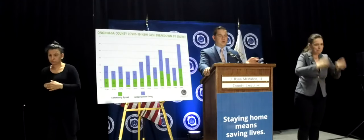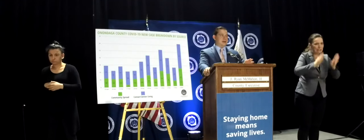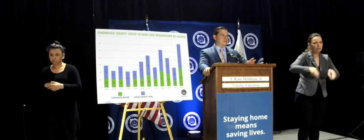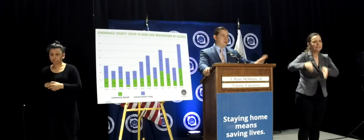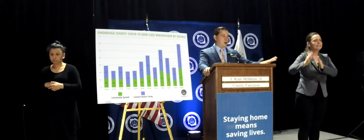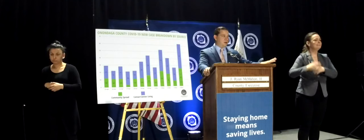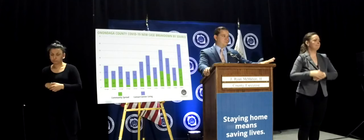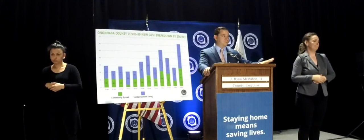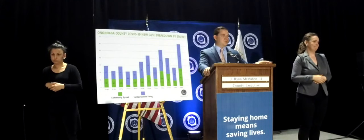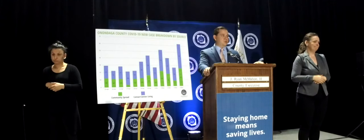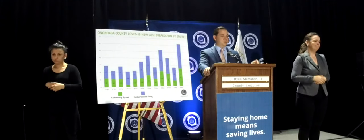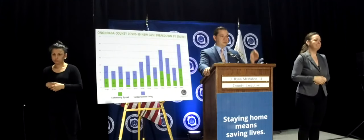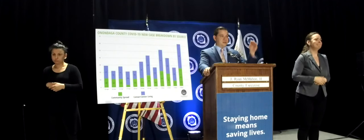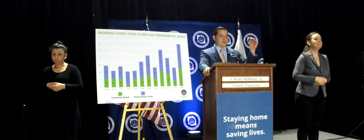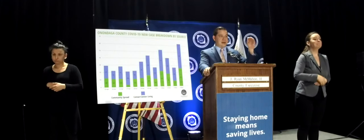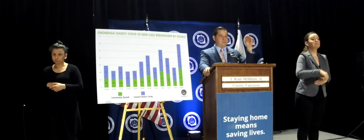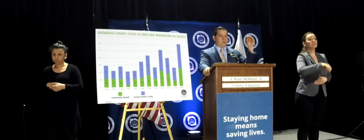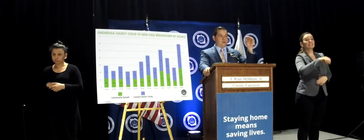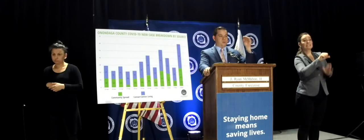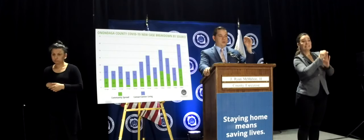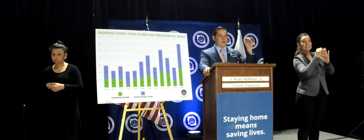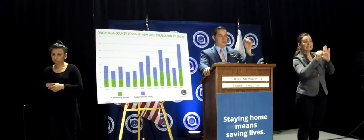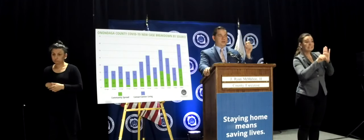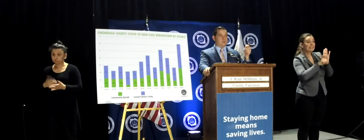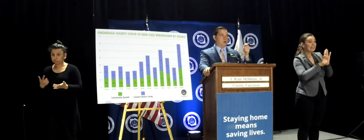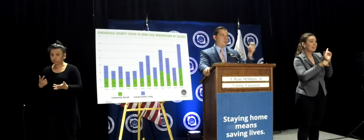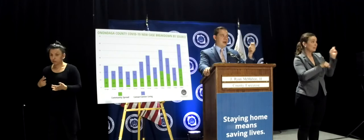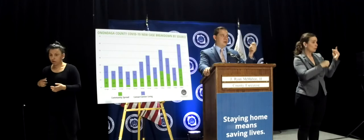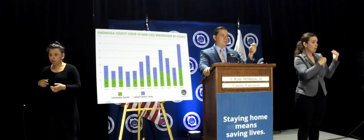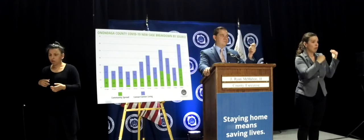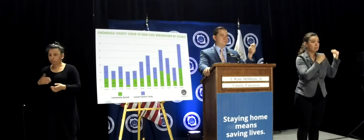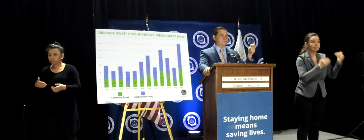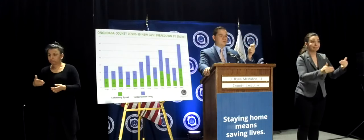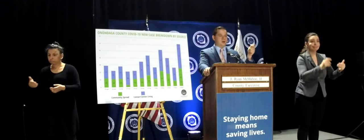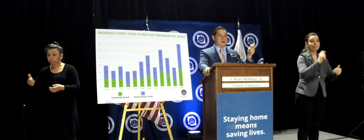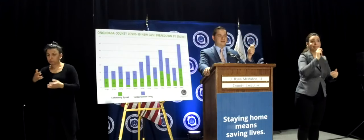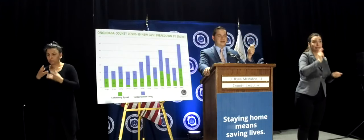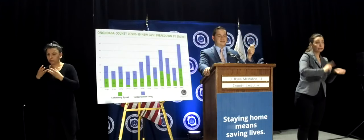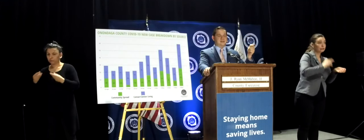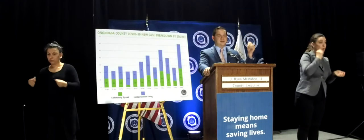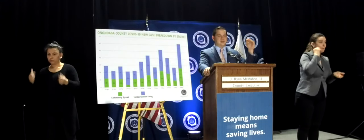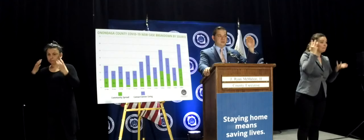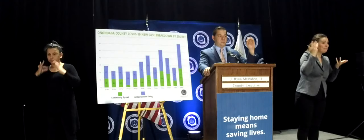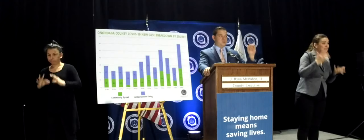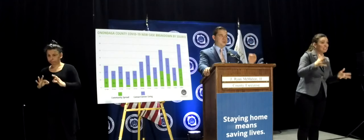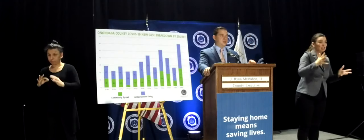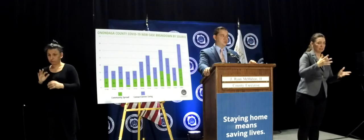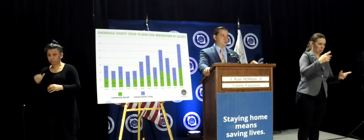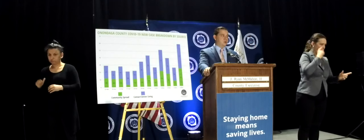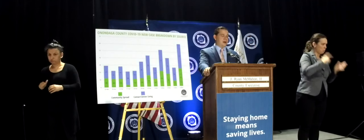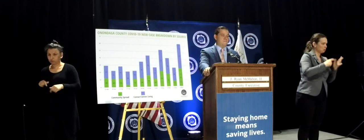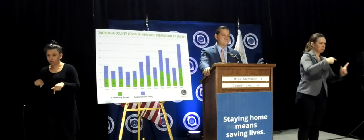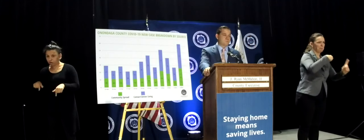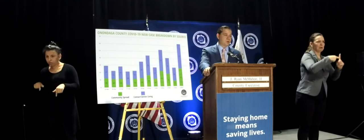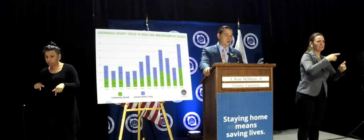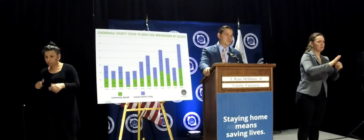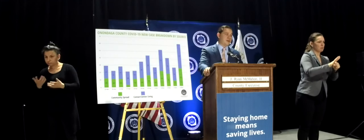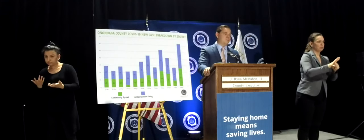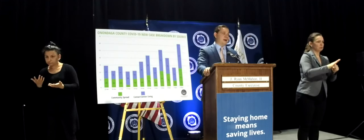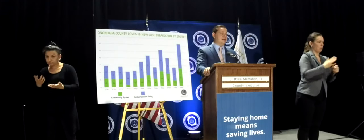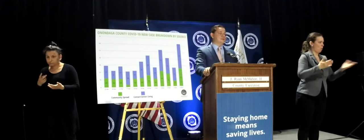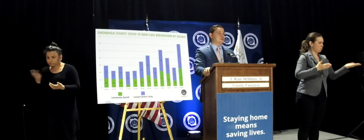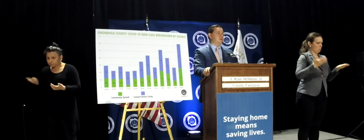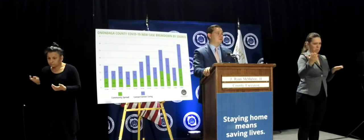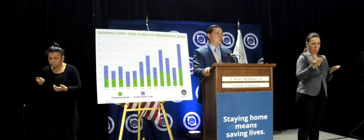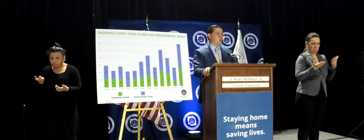some point that's done. So you would think at that point when you're going into more random testing, your percentages will go down, but you're going to